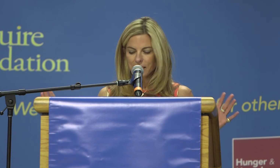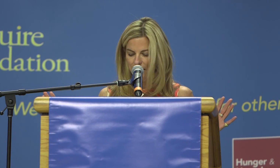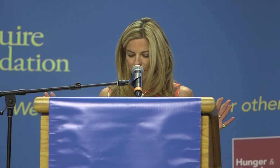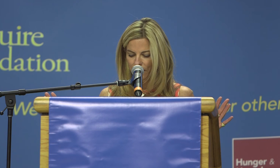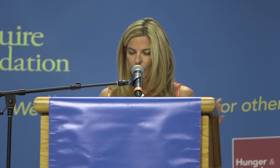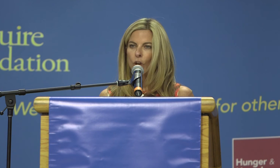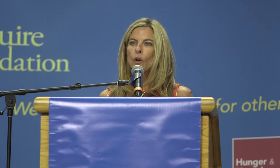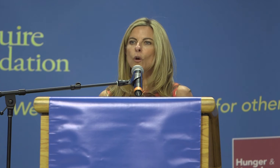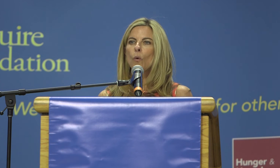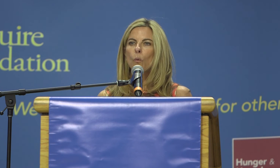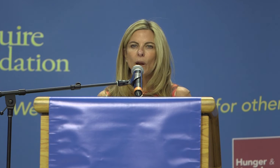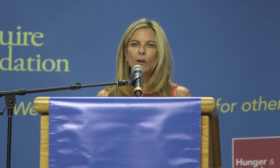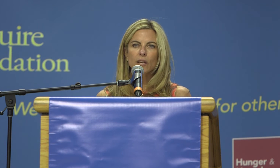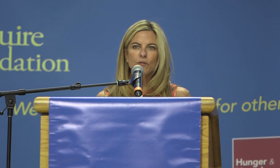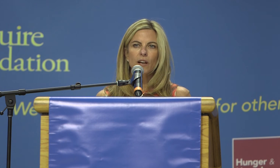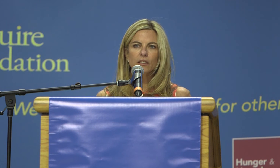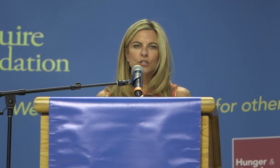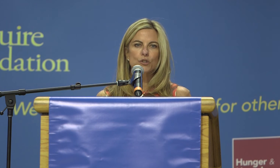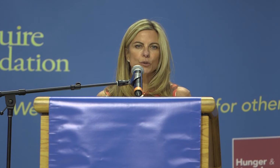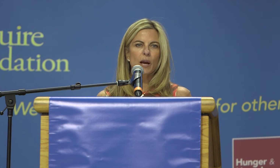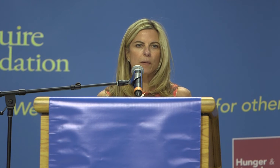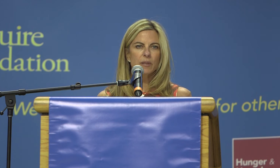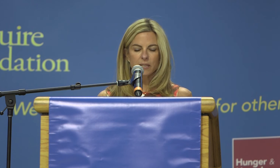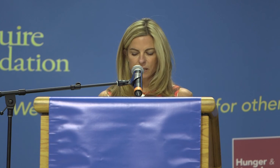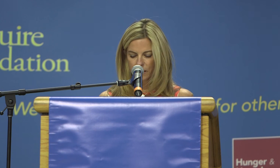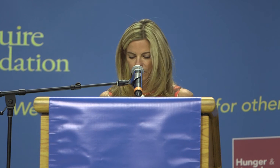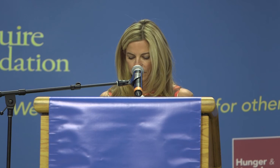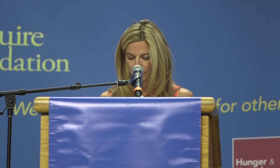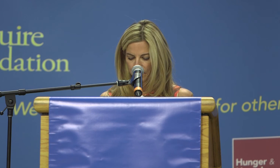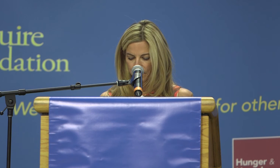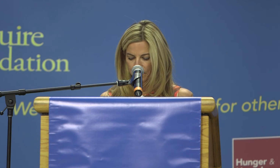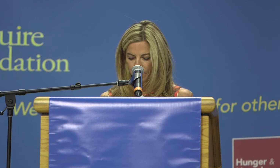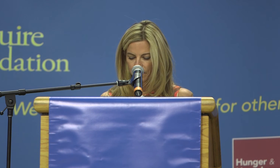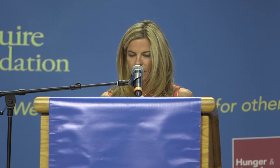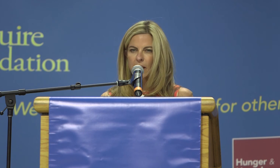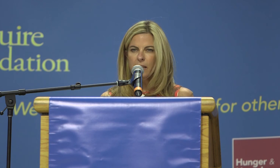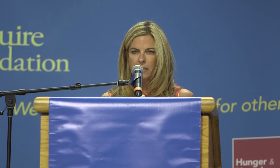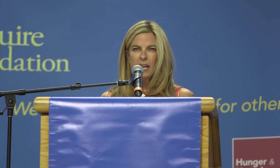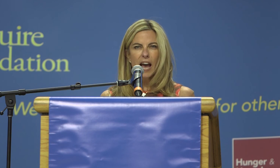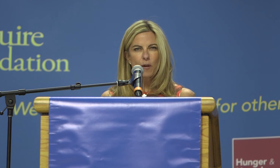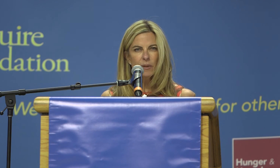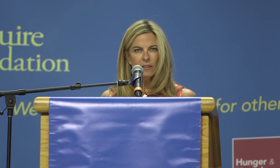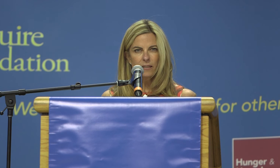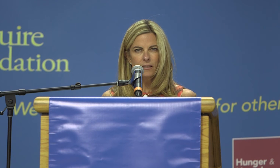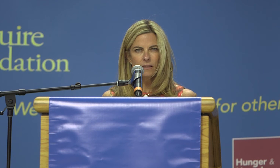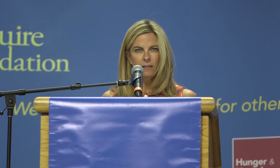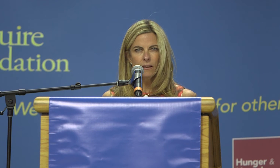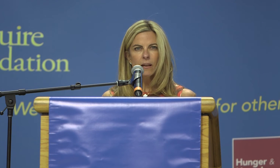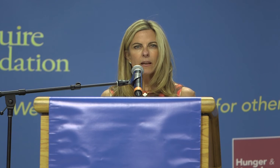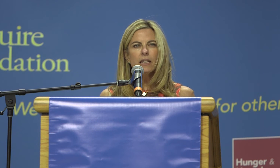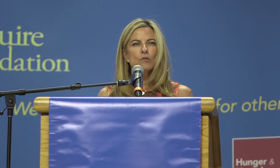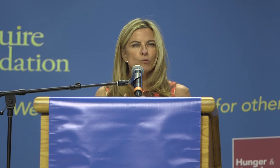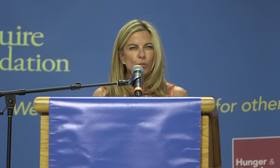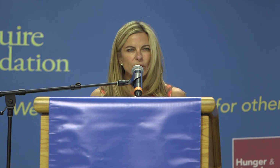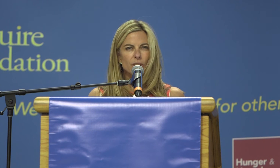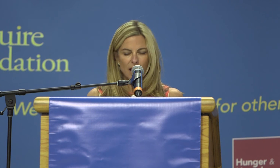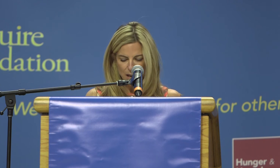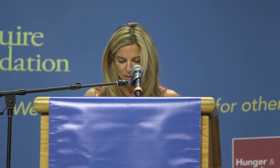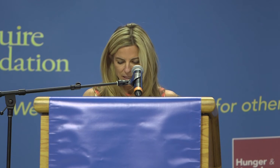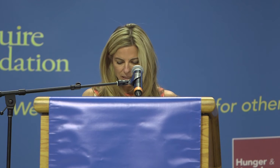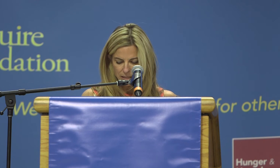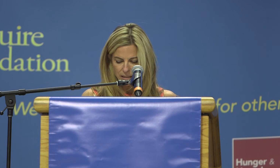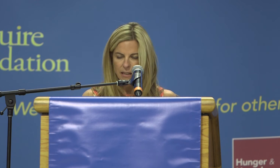it isn't, where he found his true happiness. His happiness, his